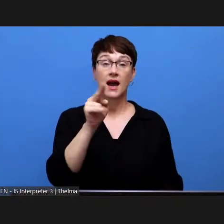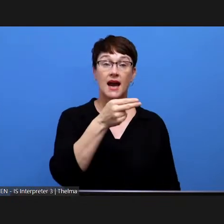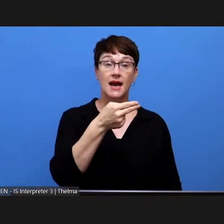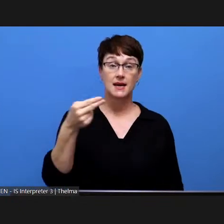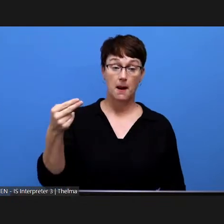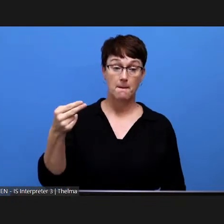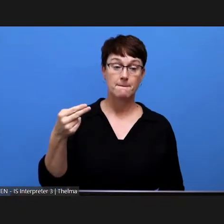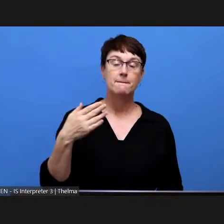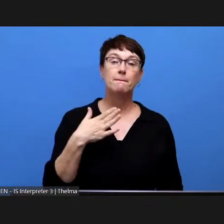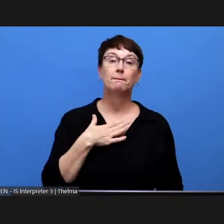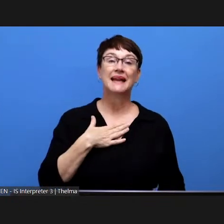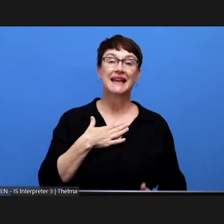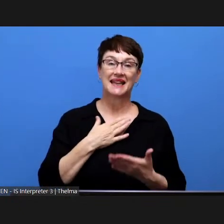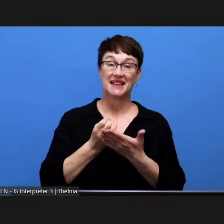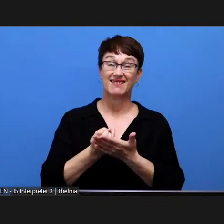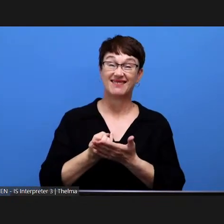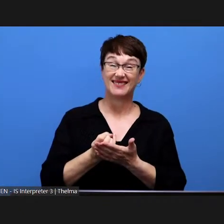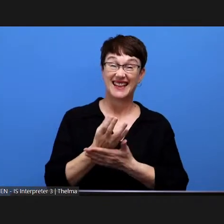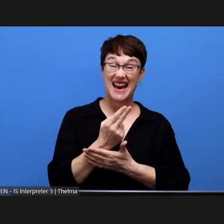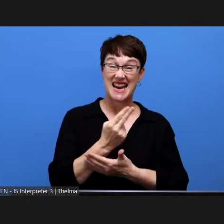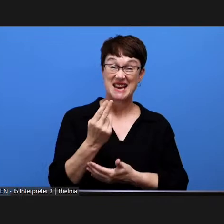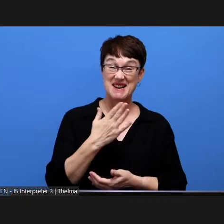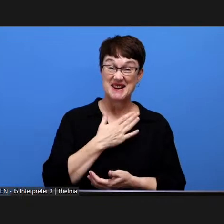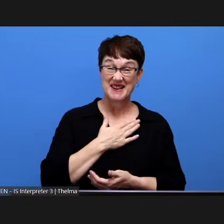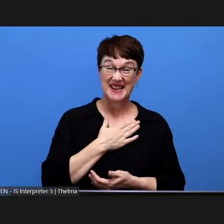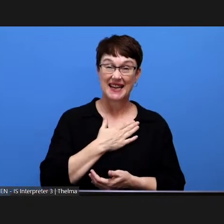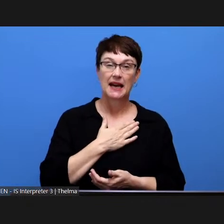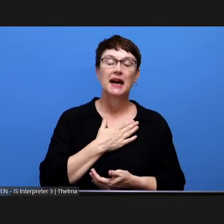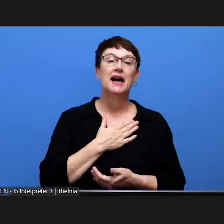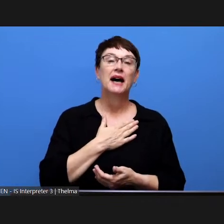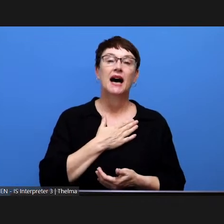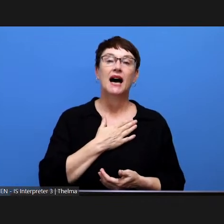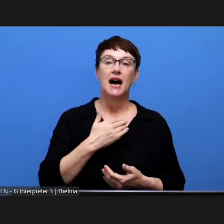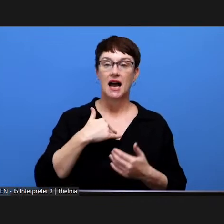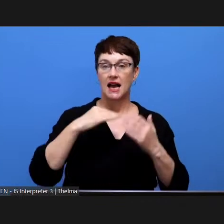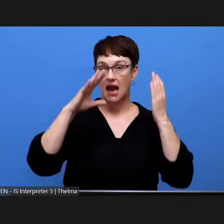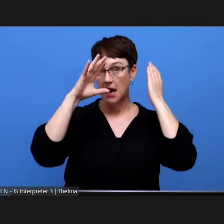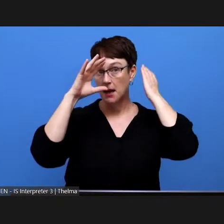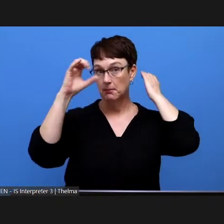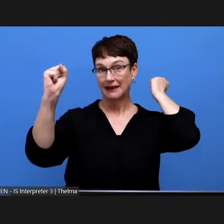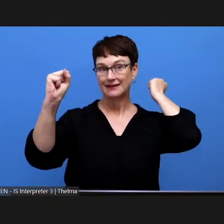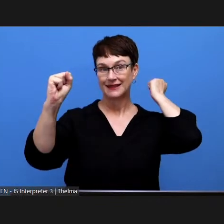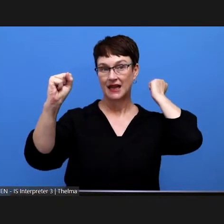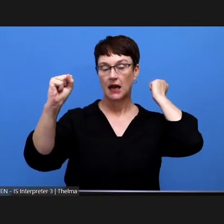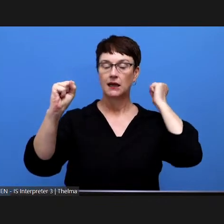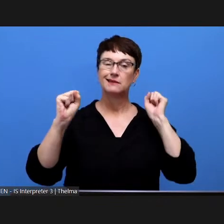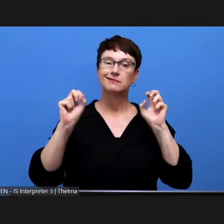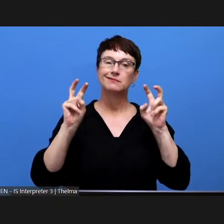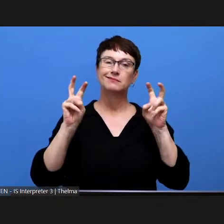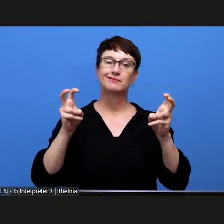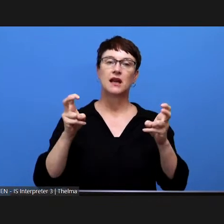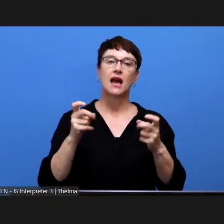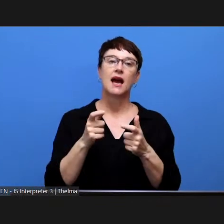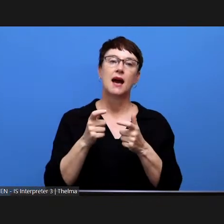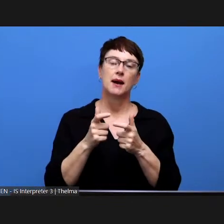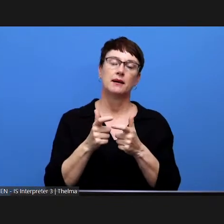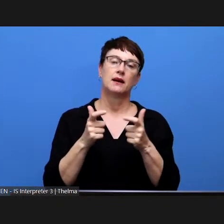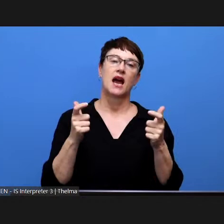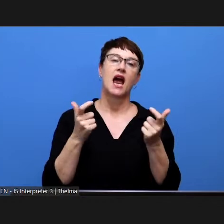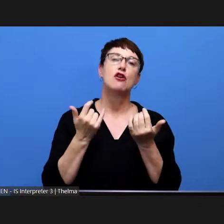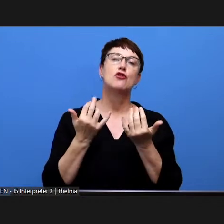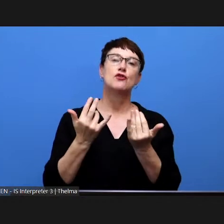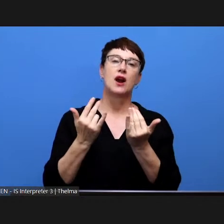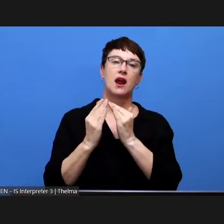Green Wall. I wear different caps sitting here in a way, but very quickly, we need to change the approach of